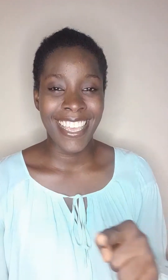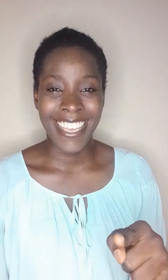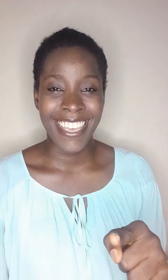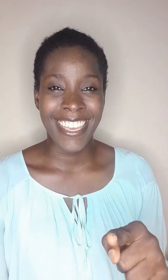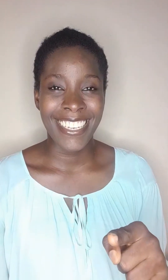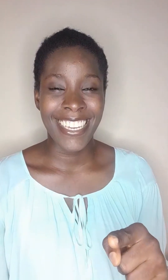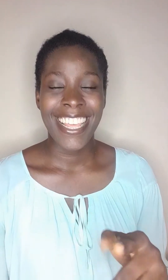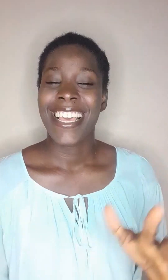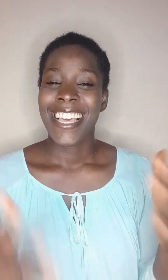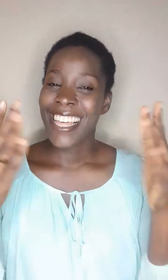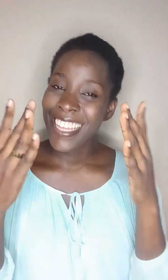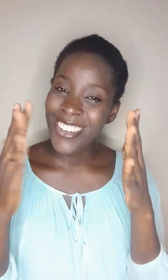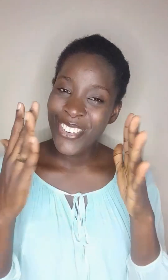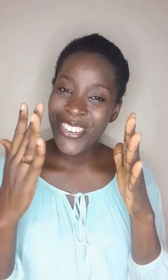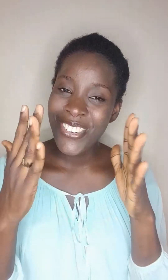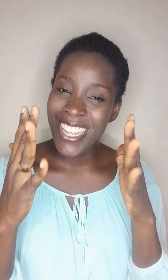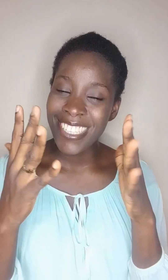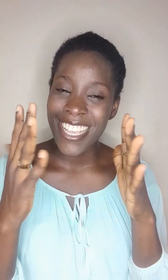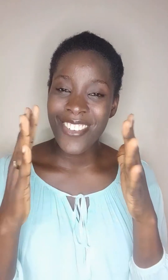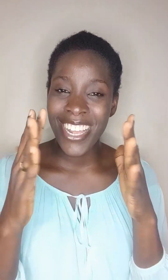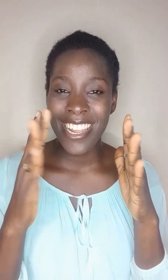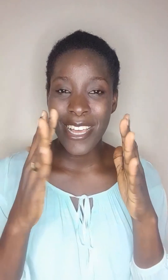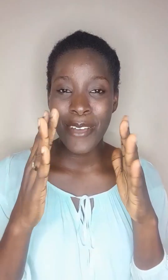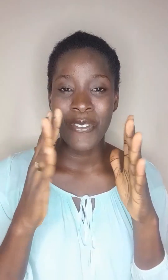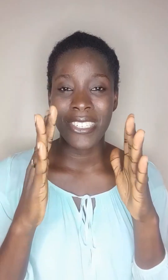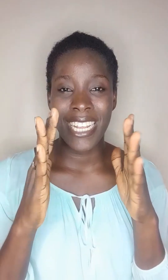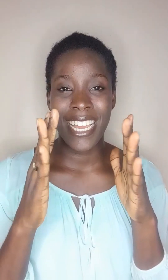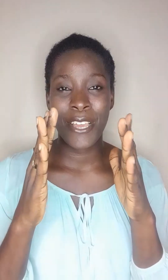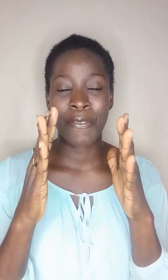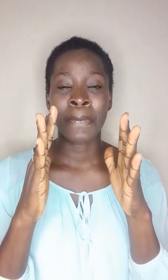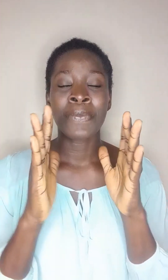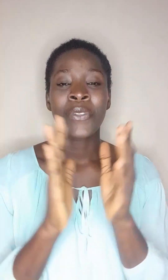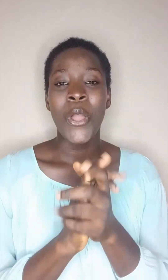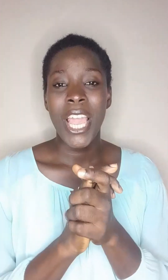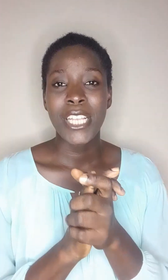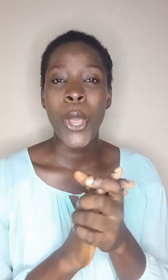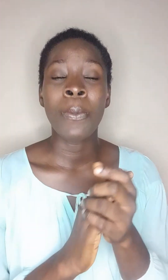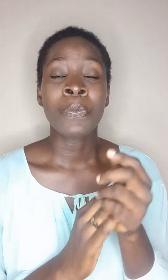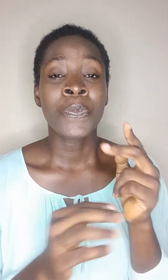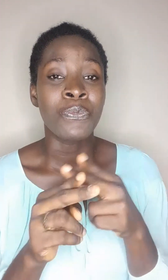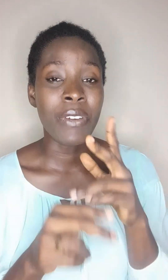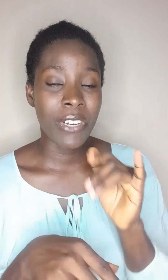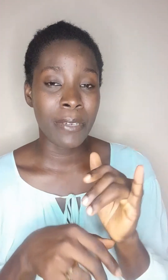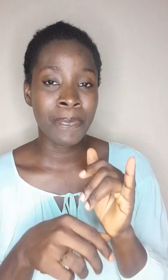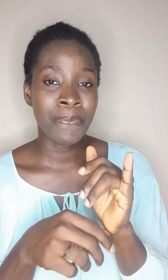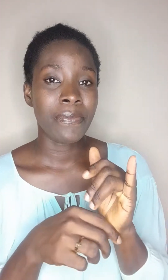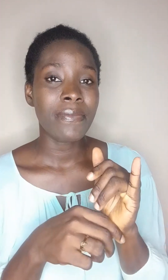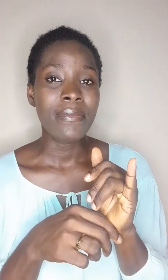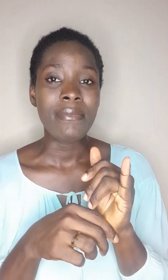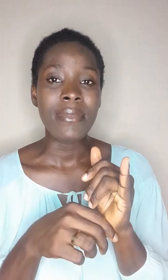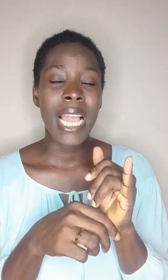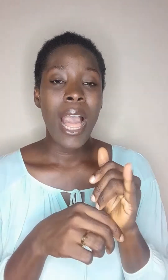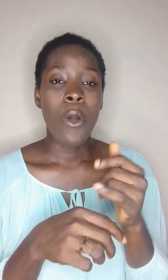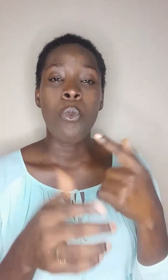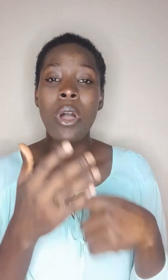Z. Ooh, that's how you clap for the day. Okay, so briefly, what I